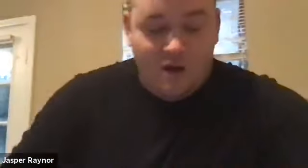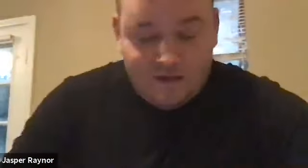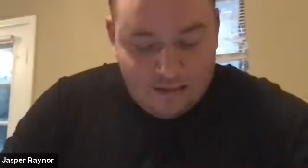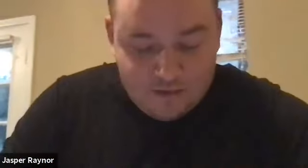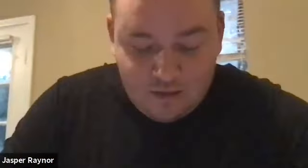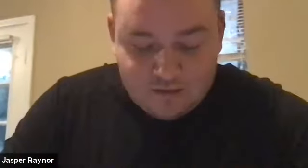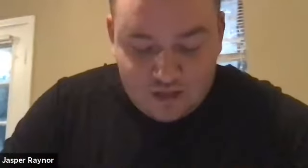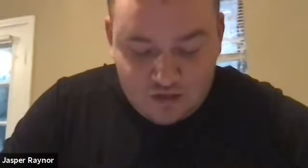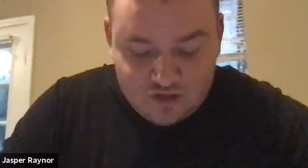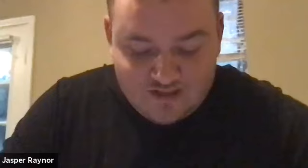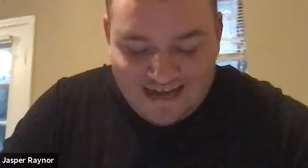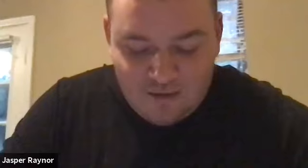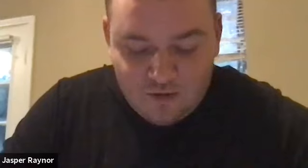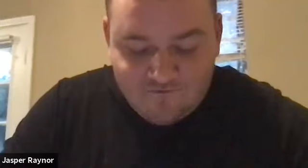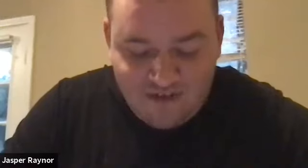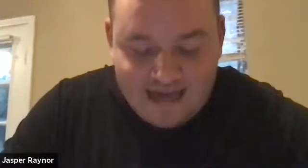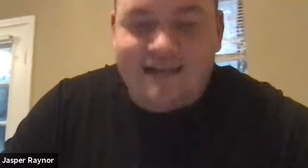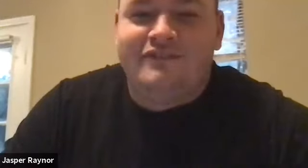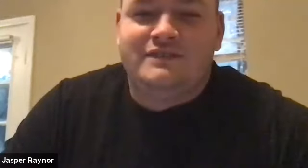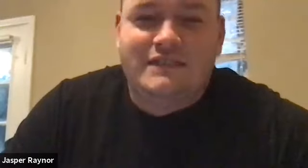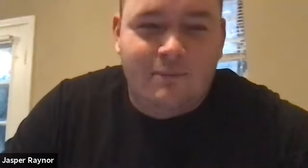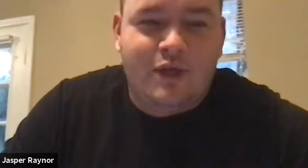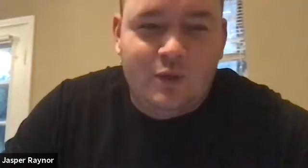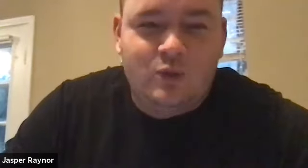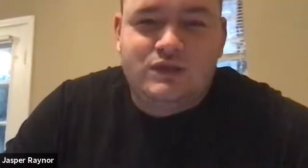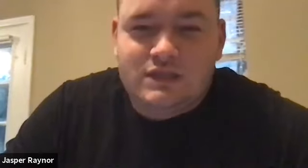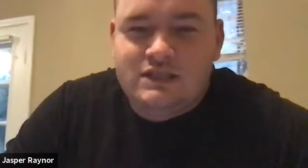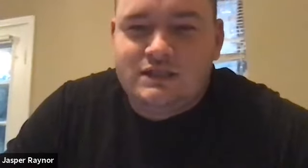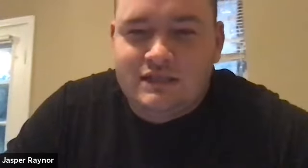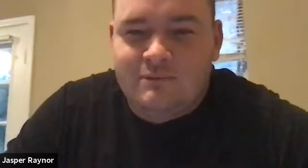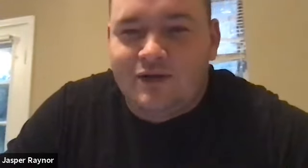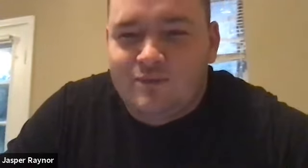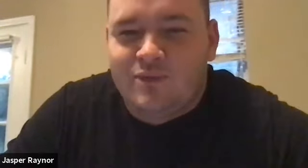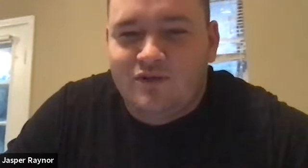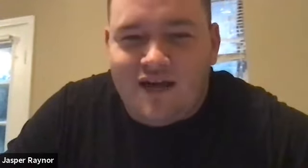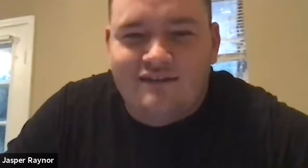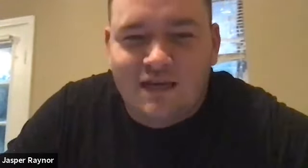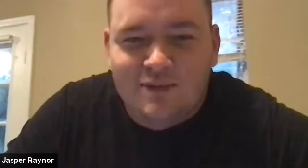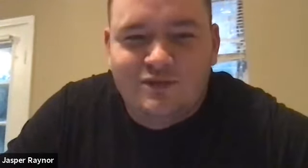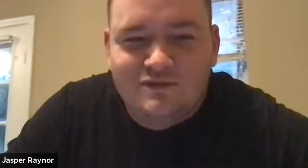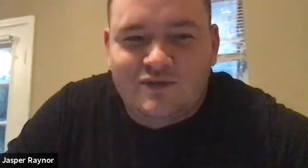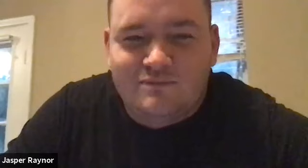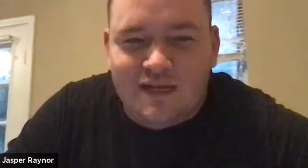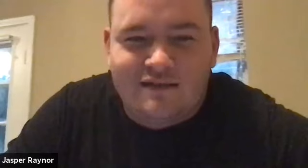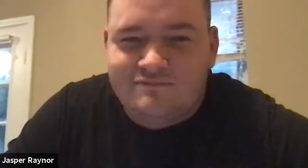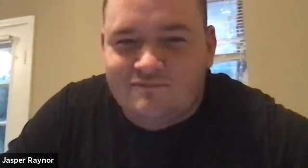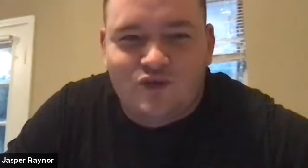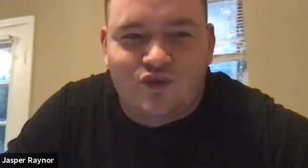now we're going to learn our 5 W's. Does anybody remember the 5 W's from like 1st